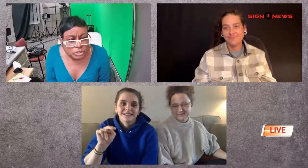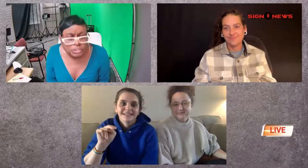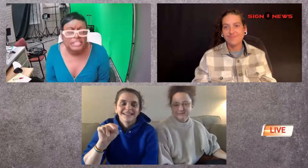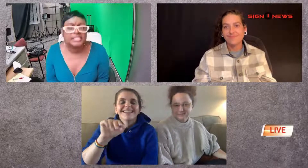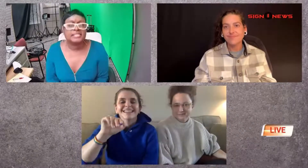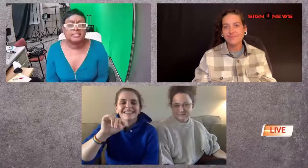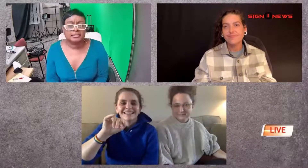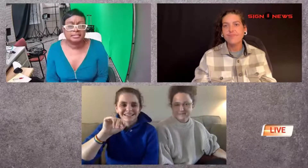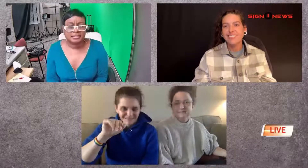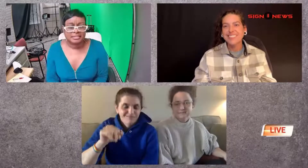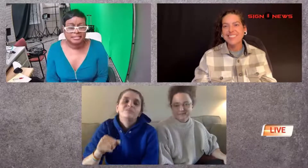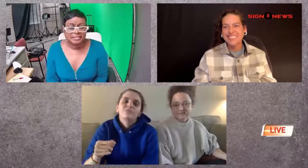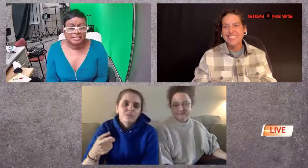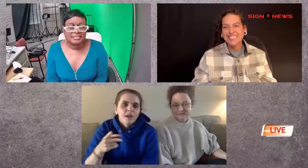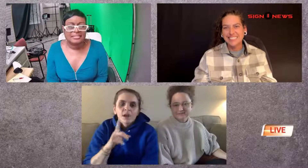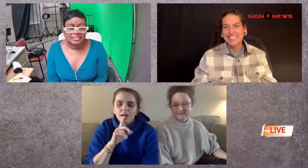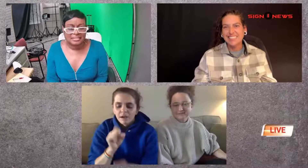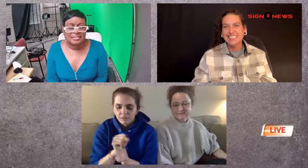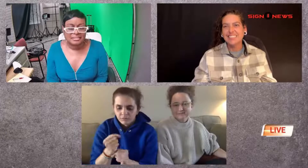Jerkinson.